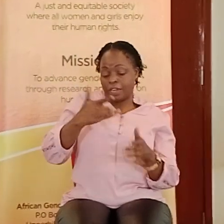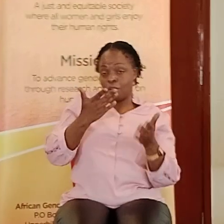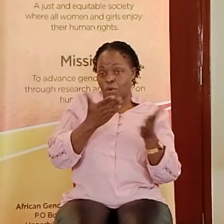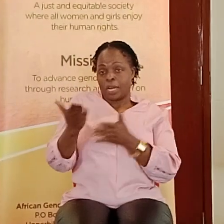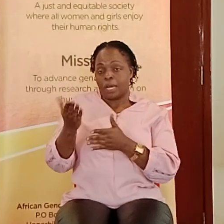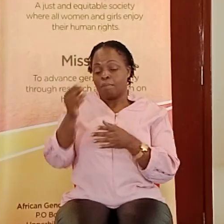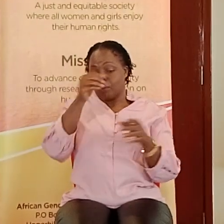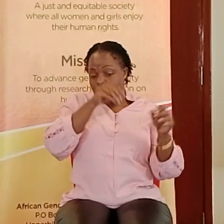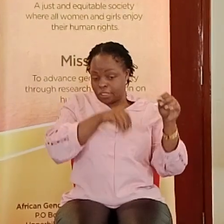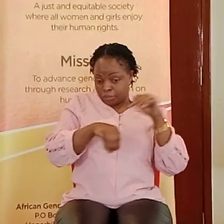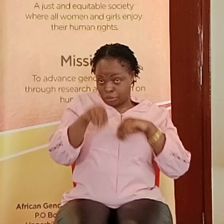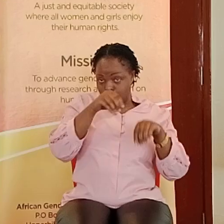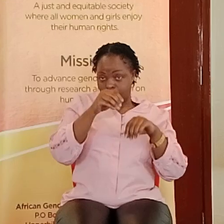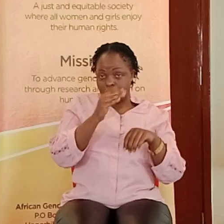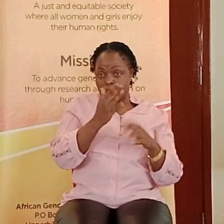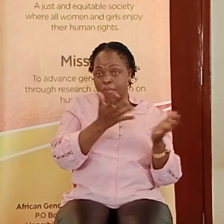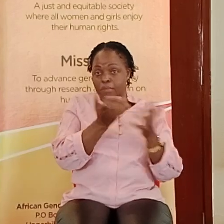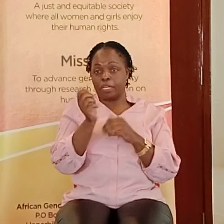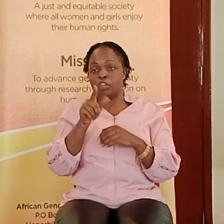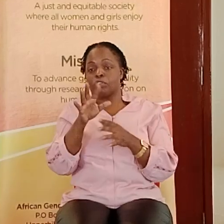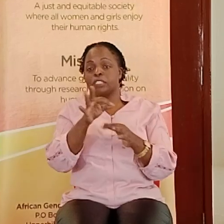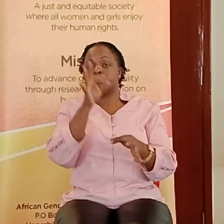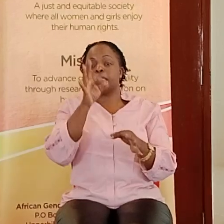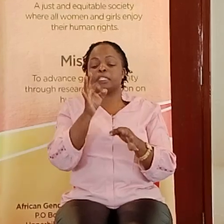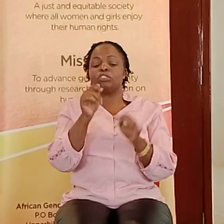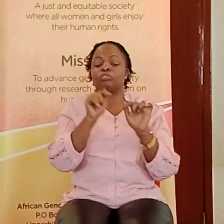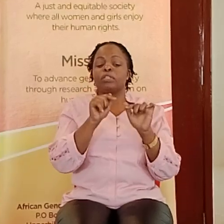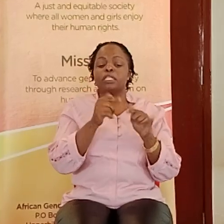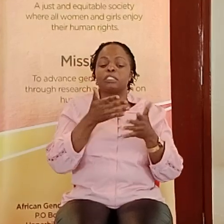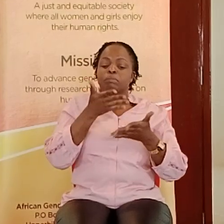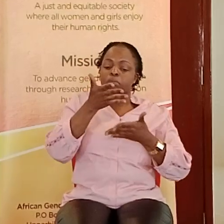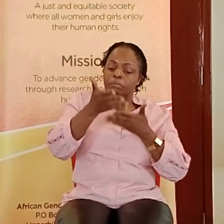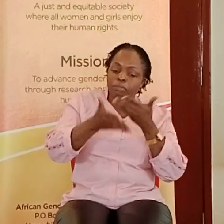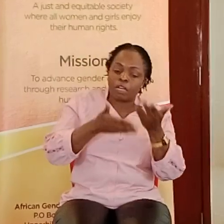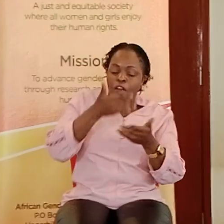your spirits to this conversation, forget everything else.